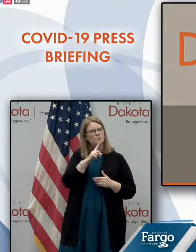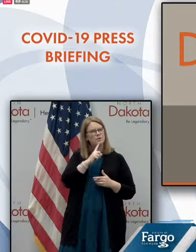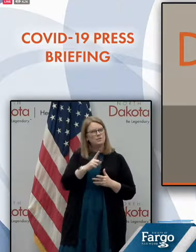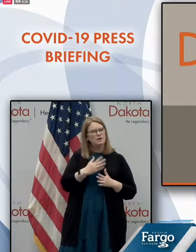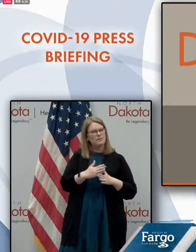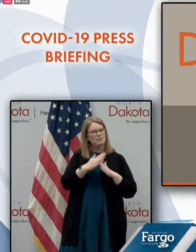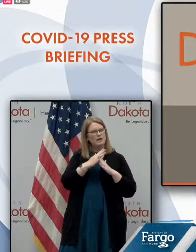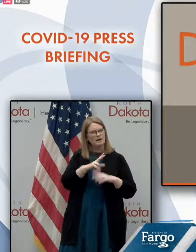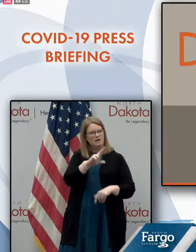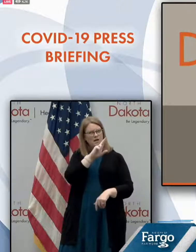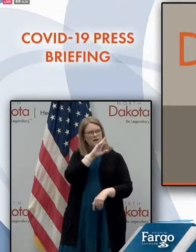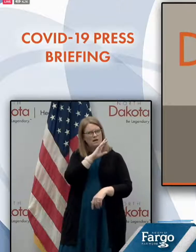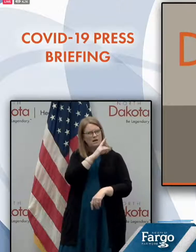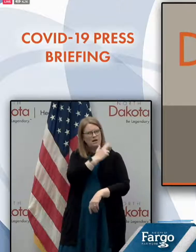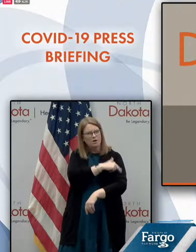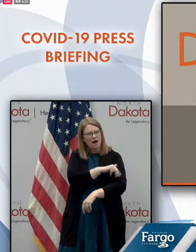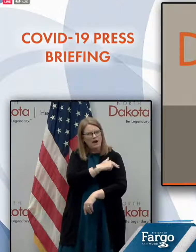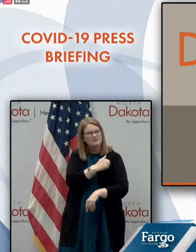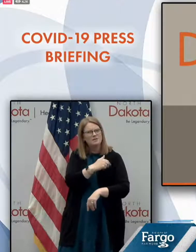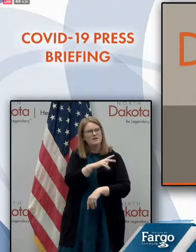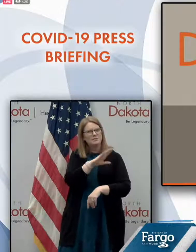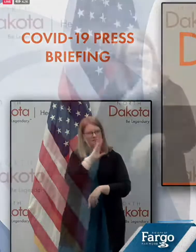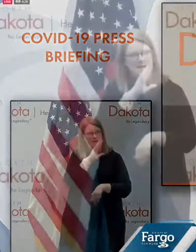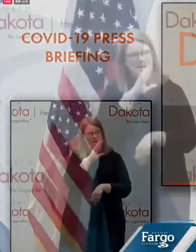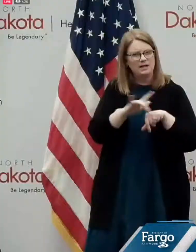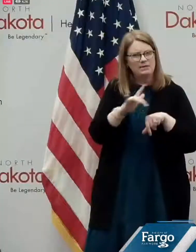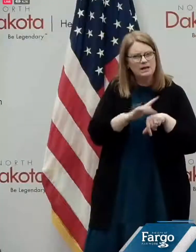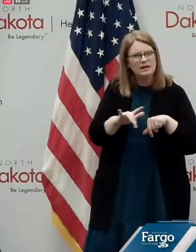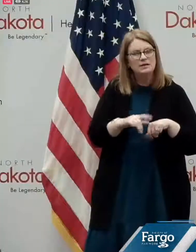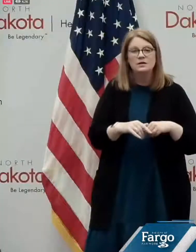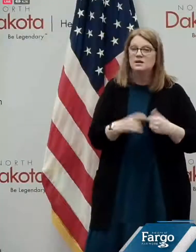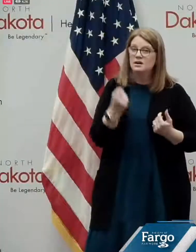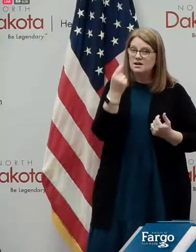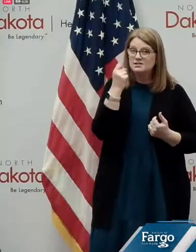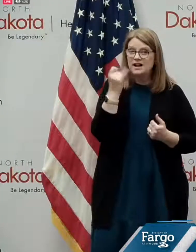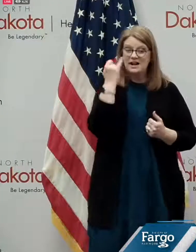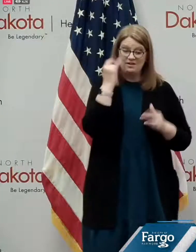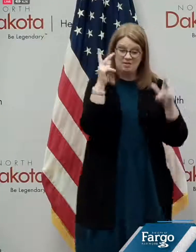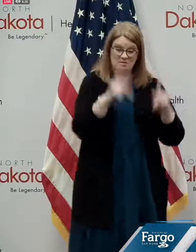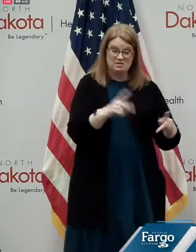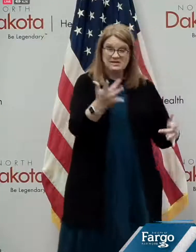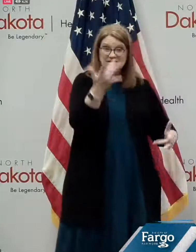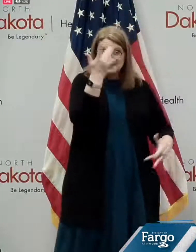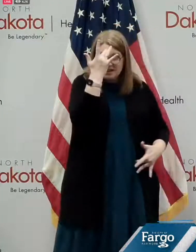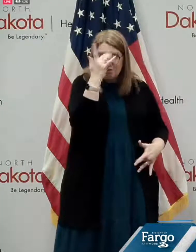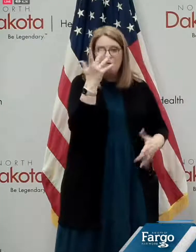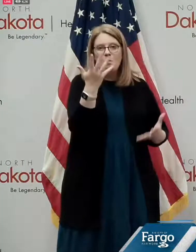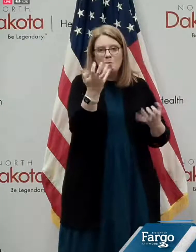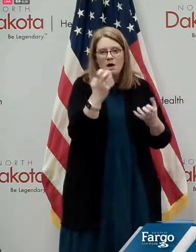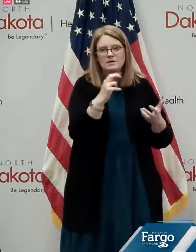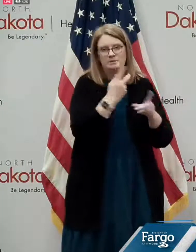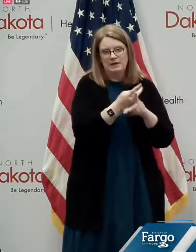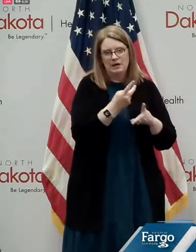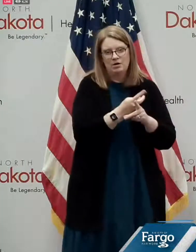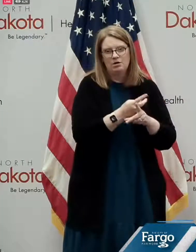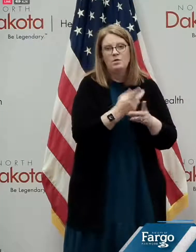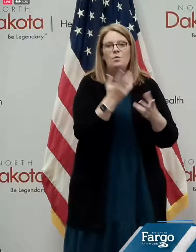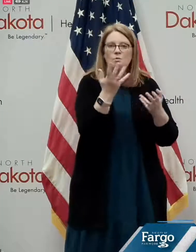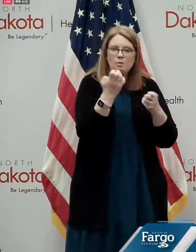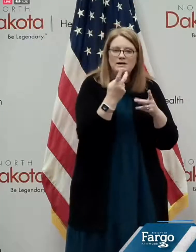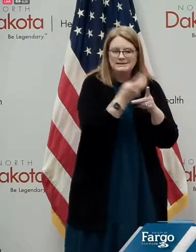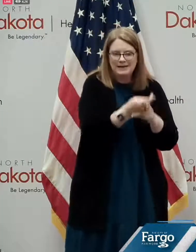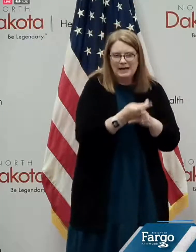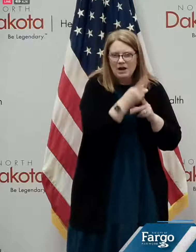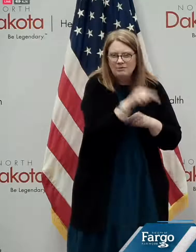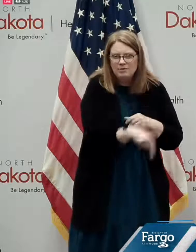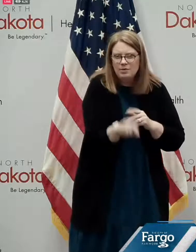our hospitalization capacity, to be able to care for individuals at the highest level. In both the call that we had this morning and one that I had last week